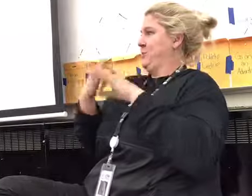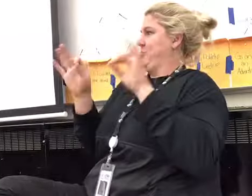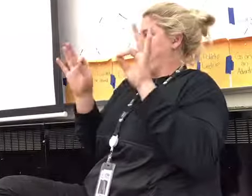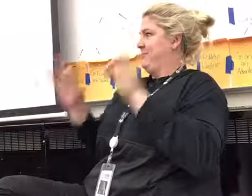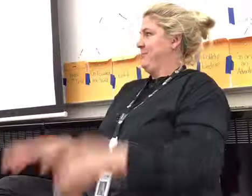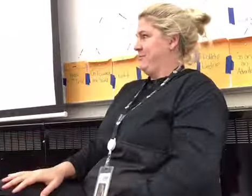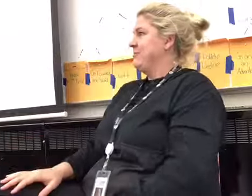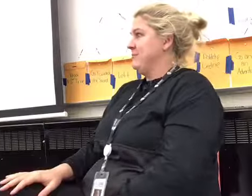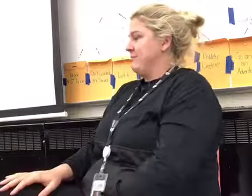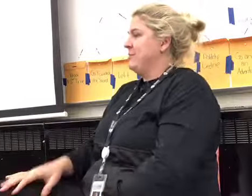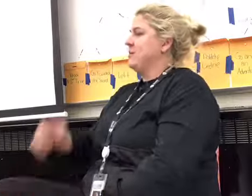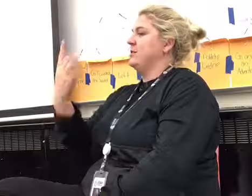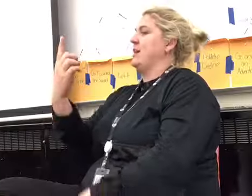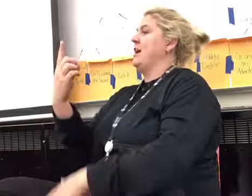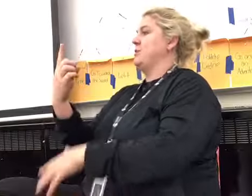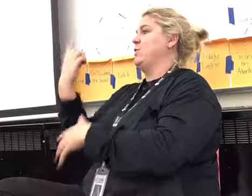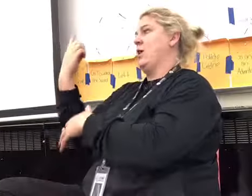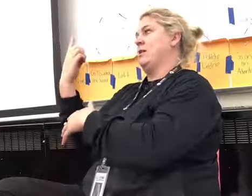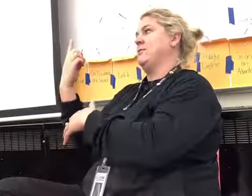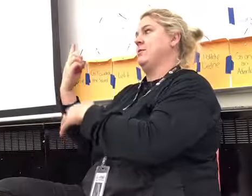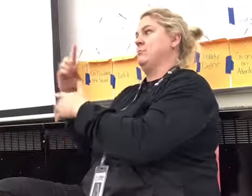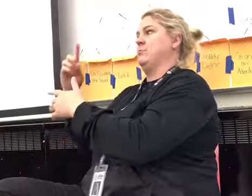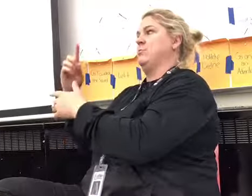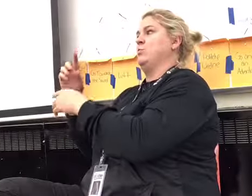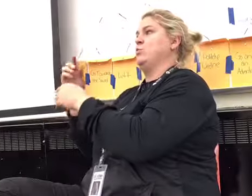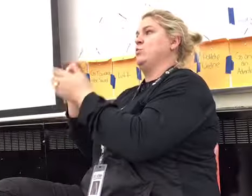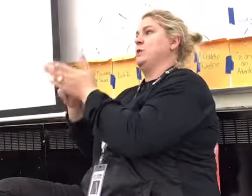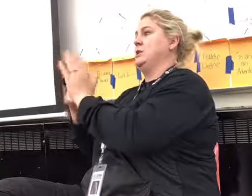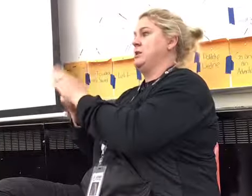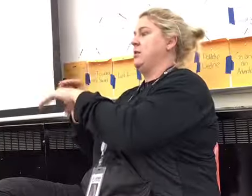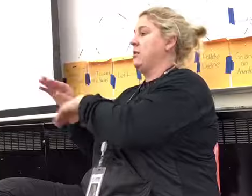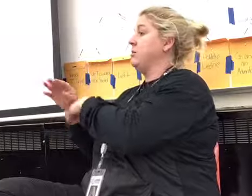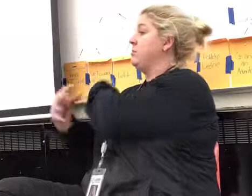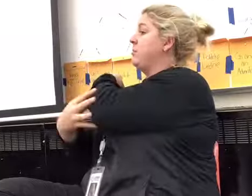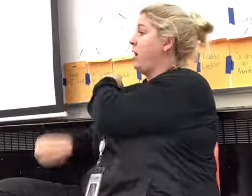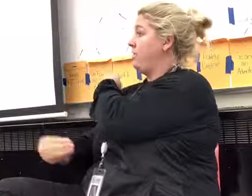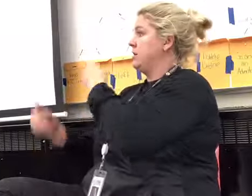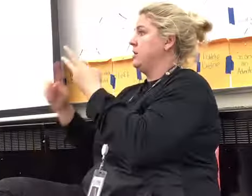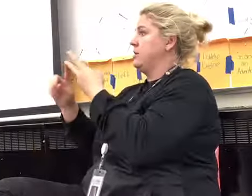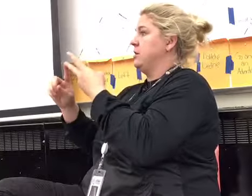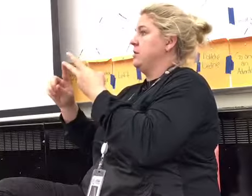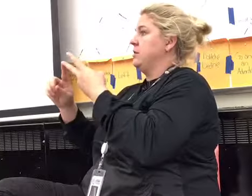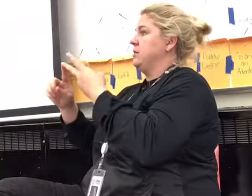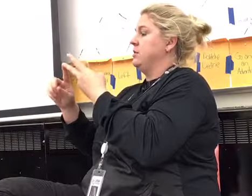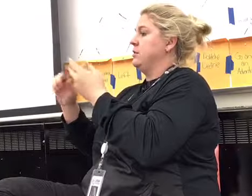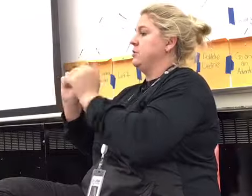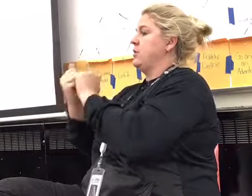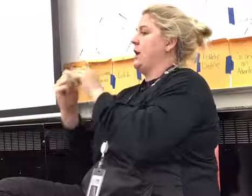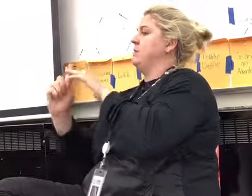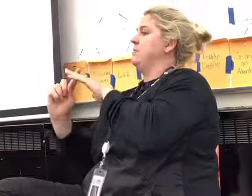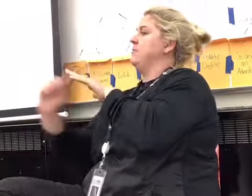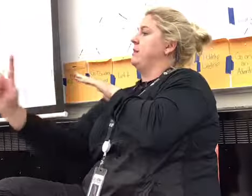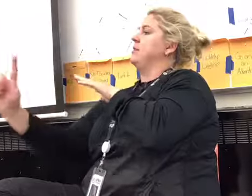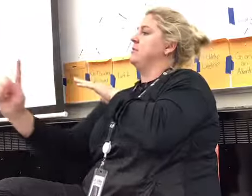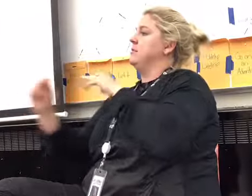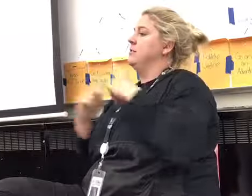that's one of the major push factors during this time, is either poverty or trying to flee from physical and religious